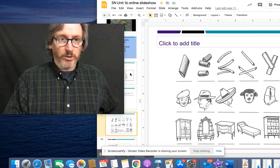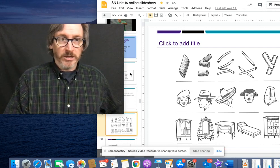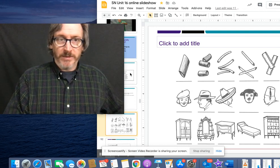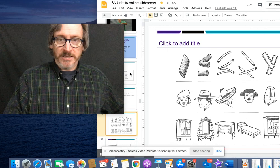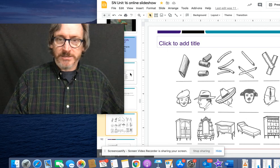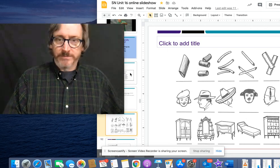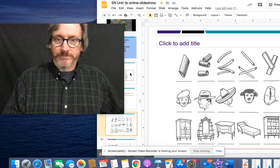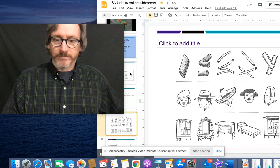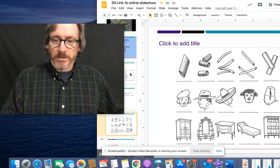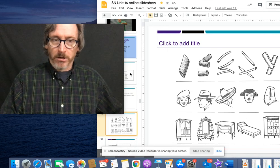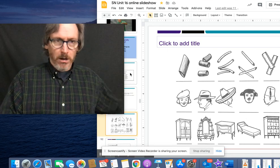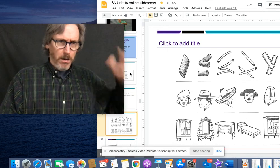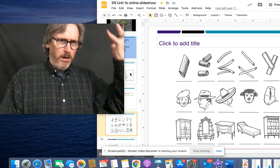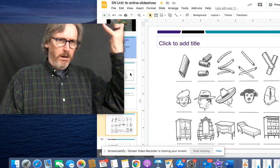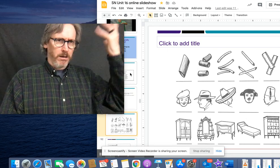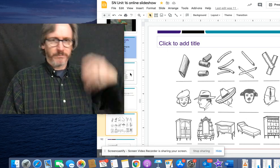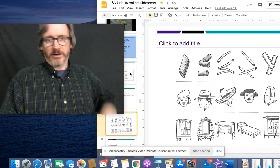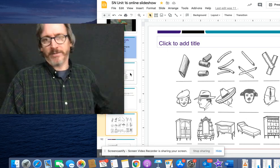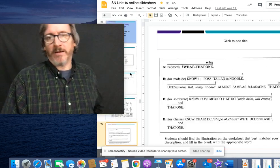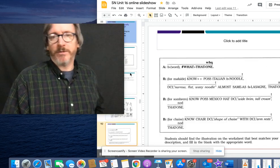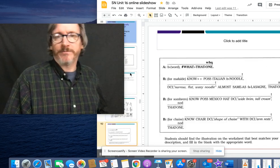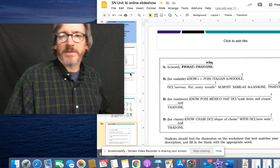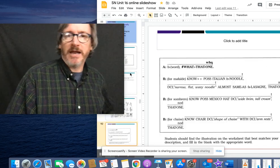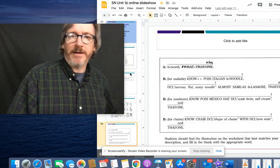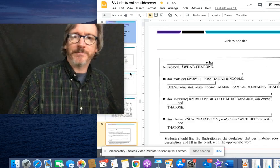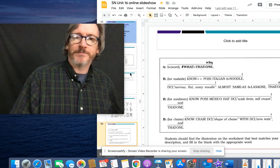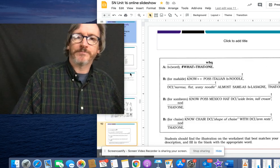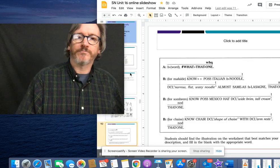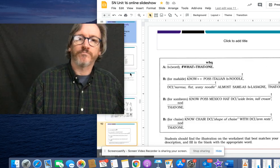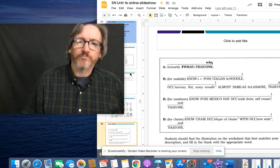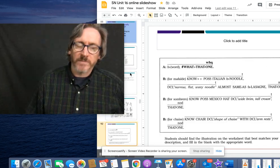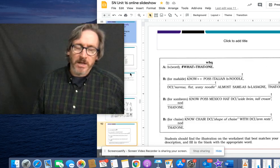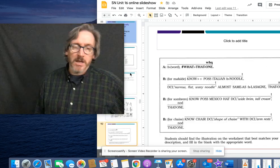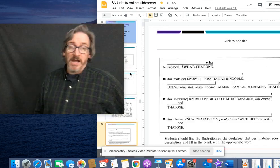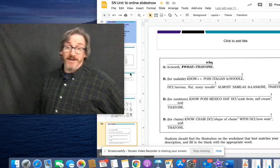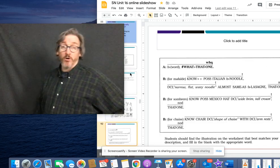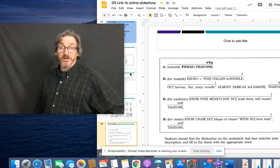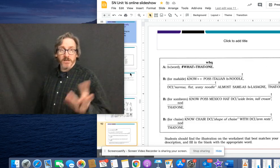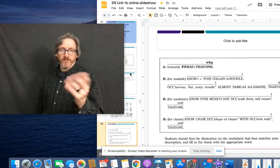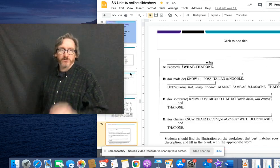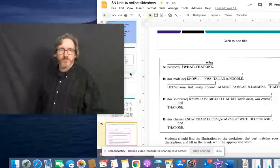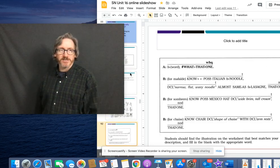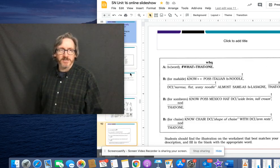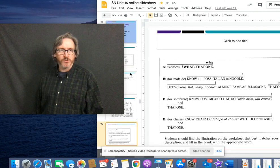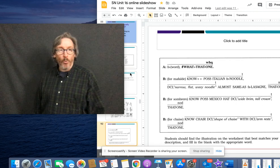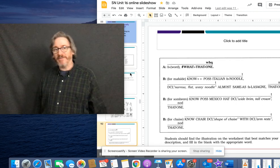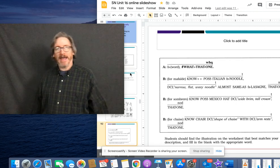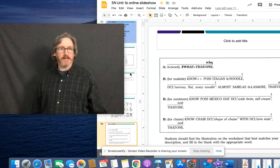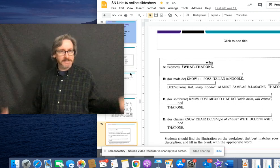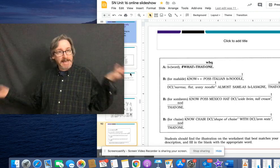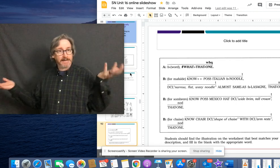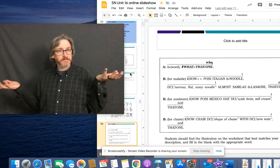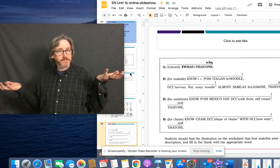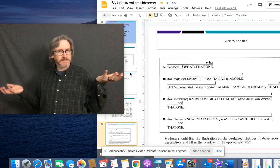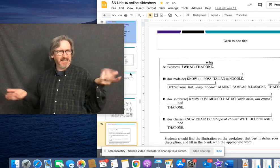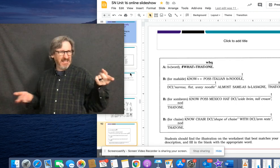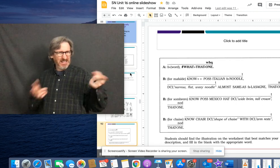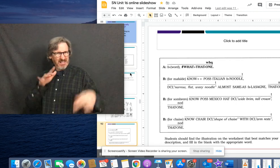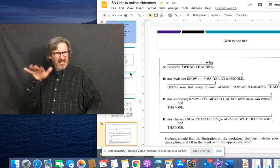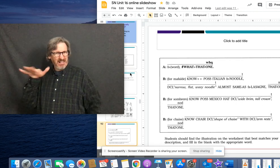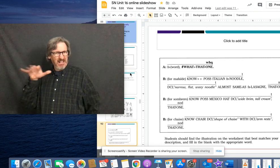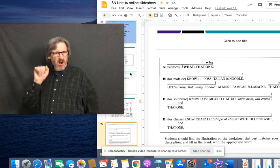from Beauty and the Beast. Oh. Anyway, and of course, the first question is, what the hell is that?